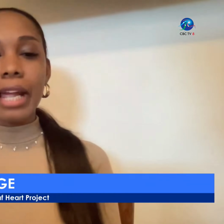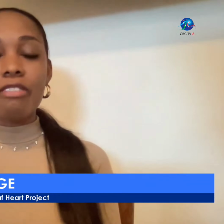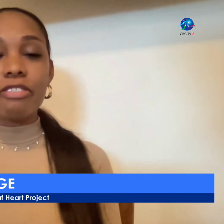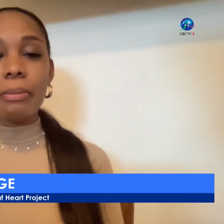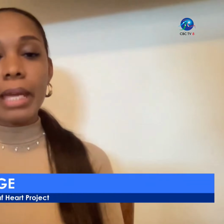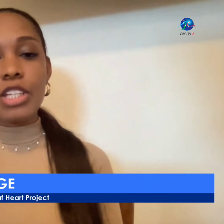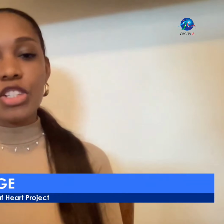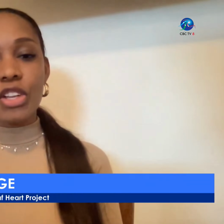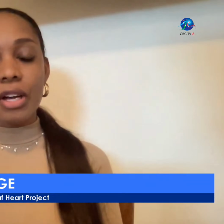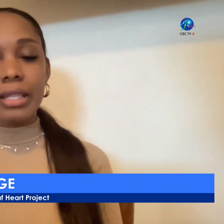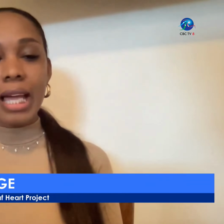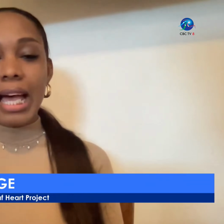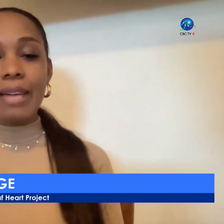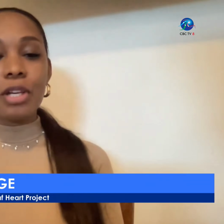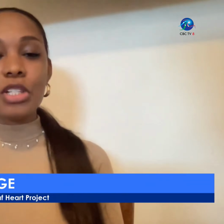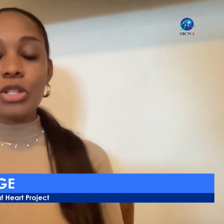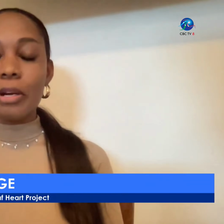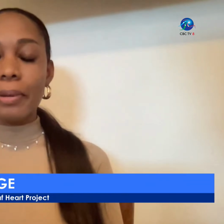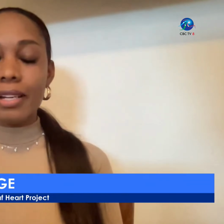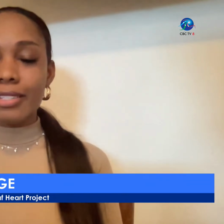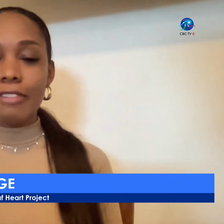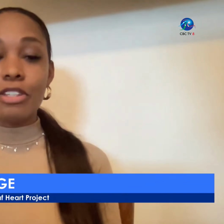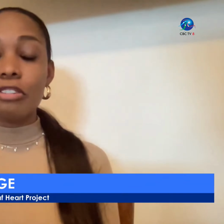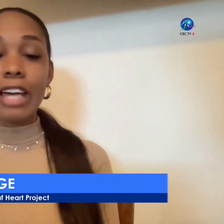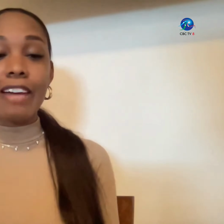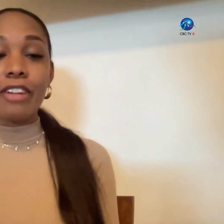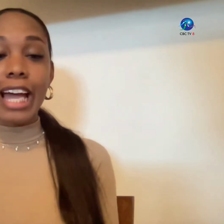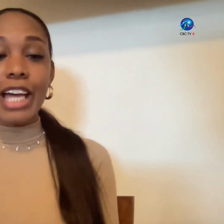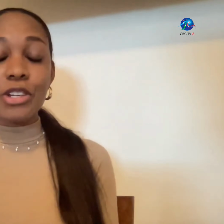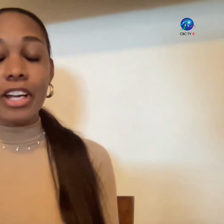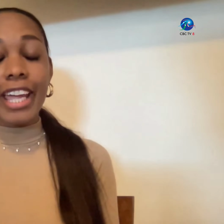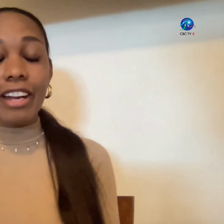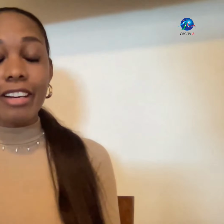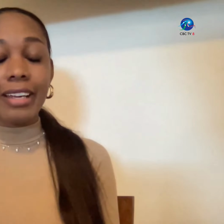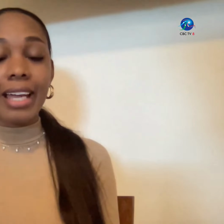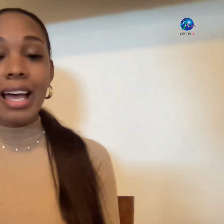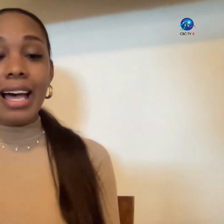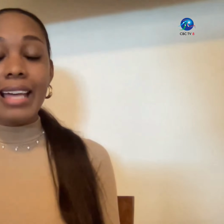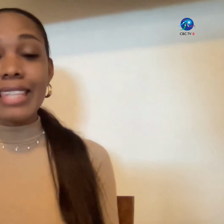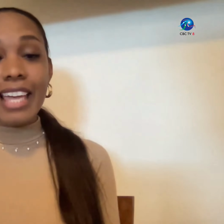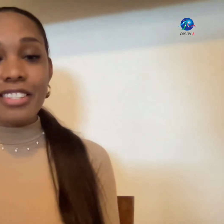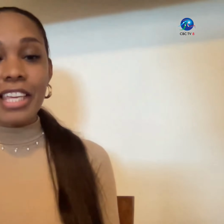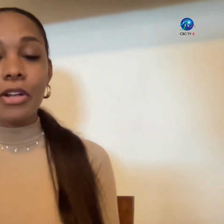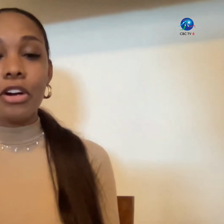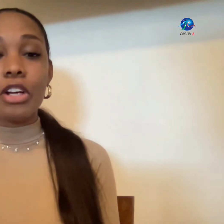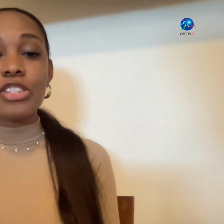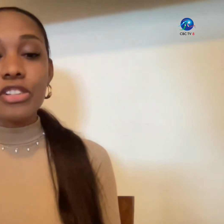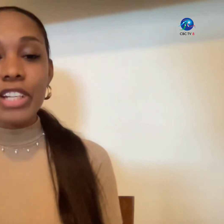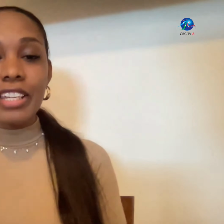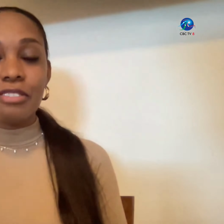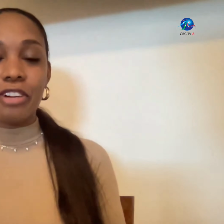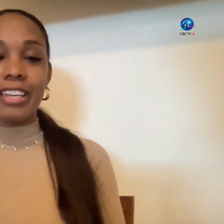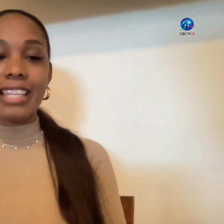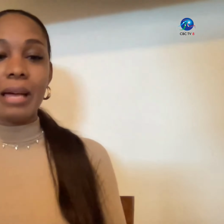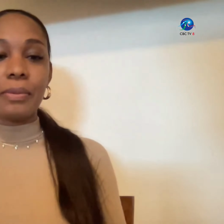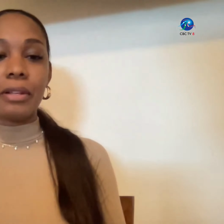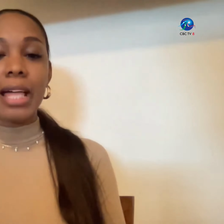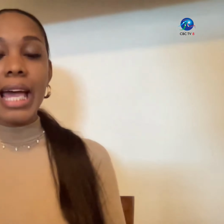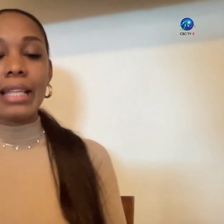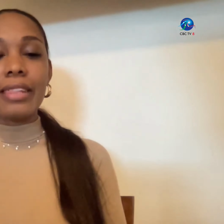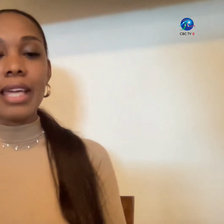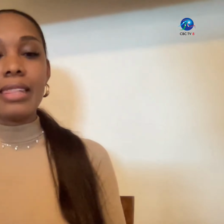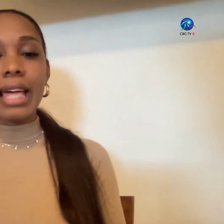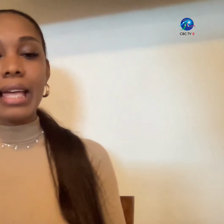have more information on. I'm not sure Pearson if you've ever had your hearing tested or screened for